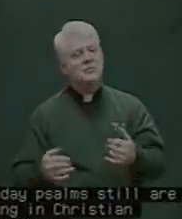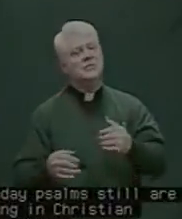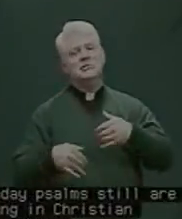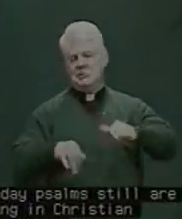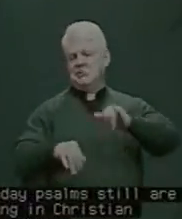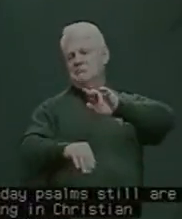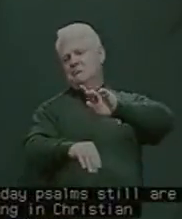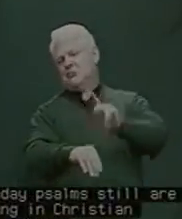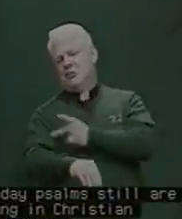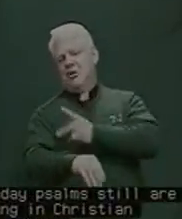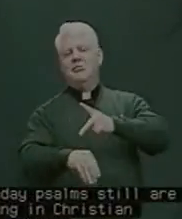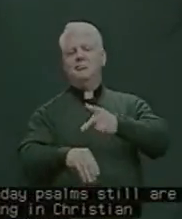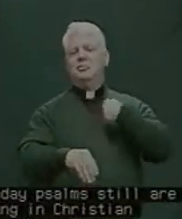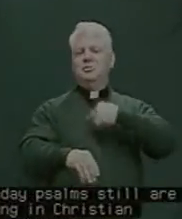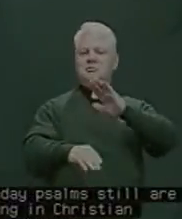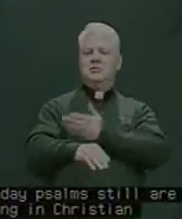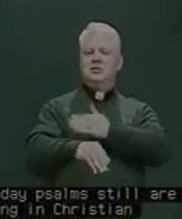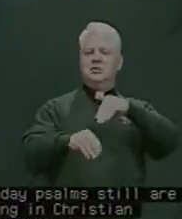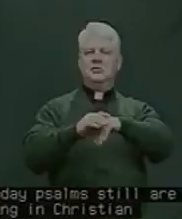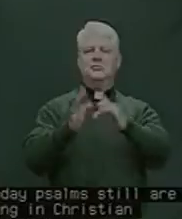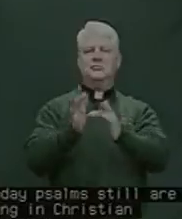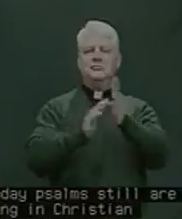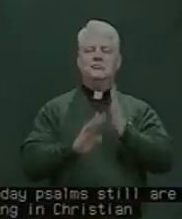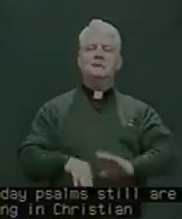Today, psalms are still sung in Christian churches.